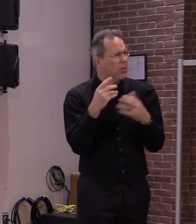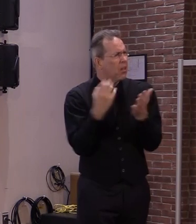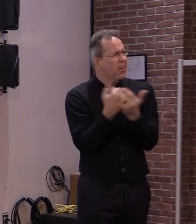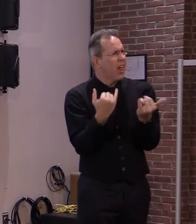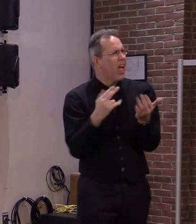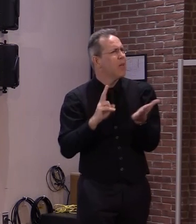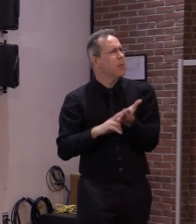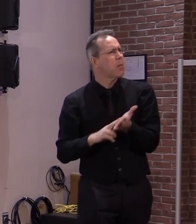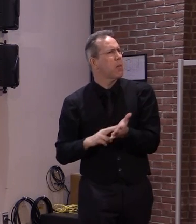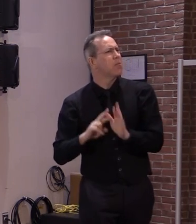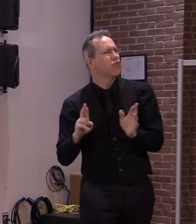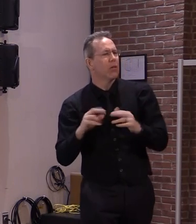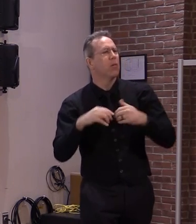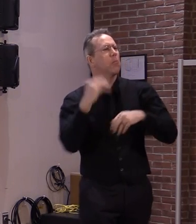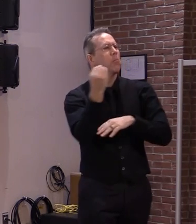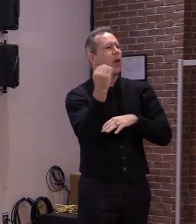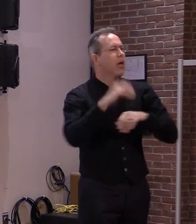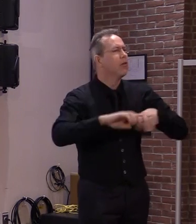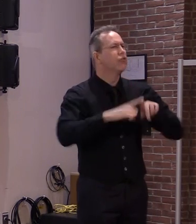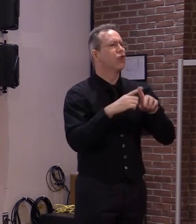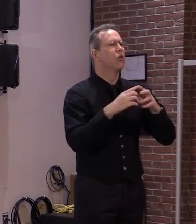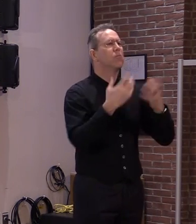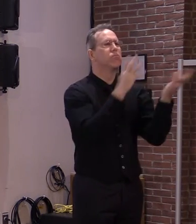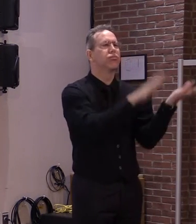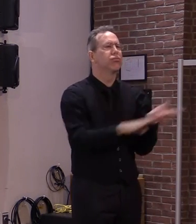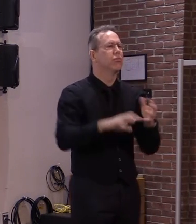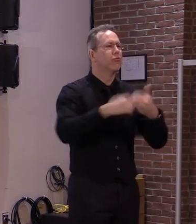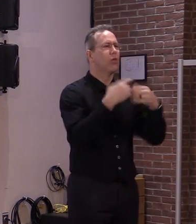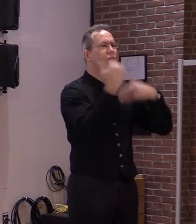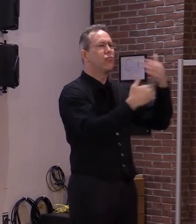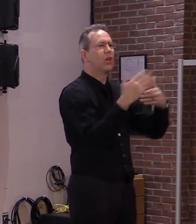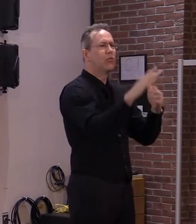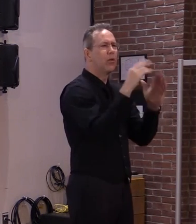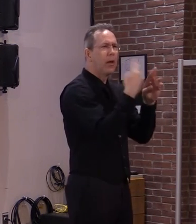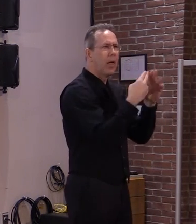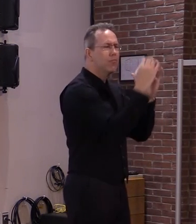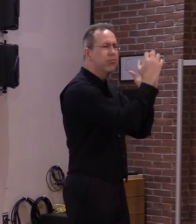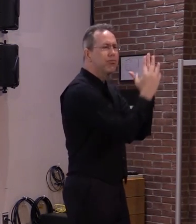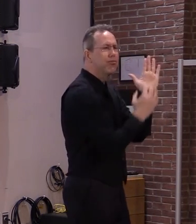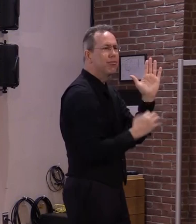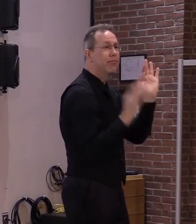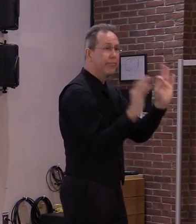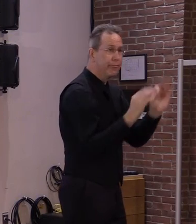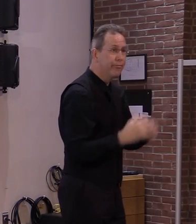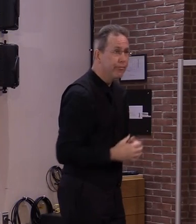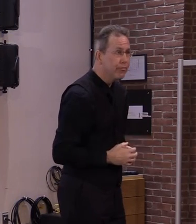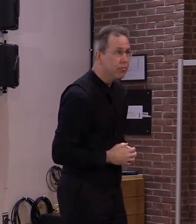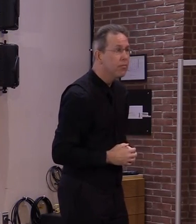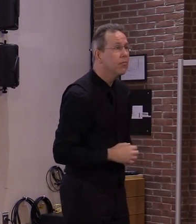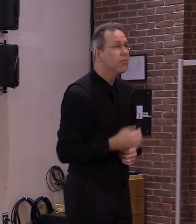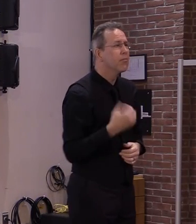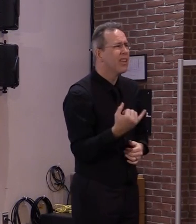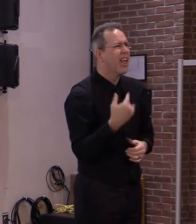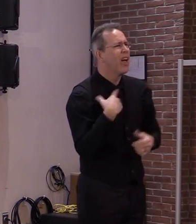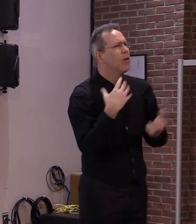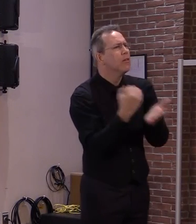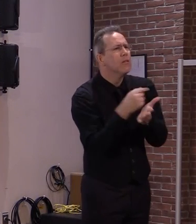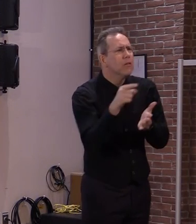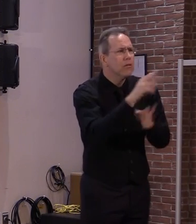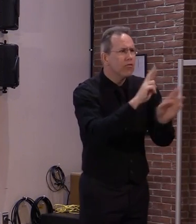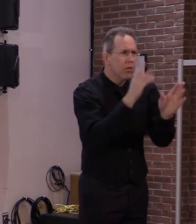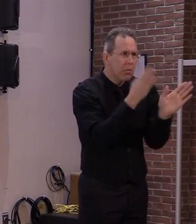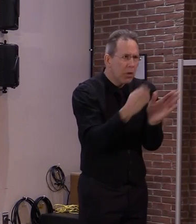registration opens. When you have an established account on Monday, March 1st, you can simply log